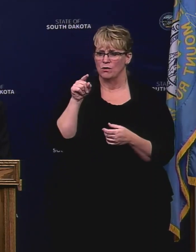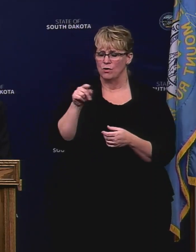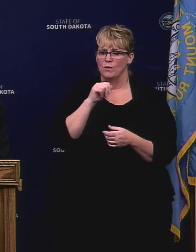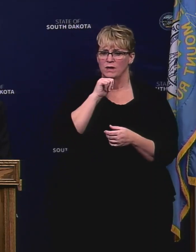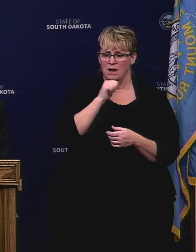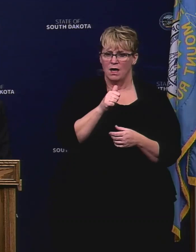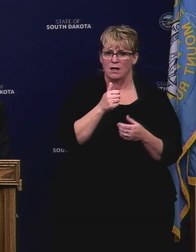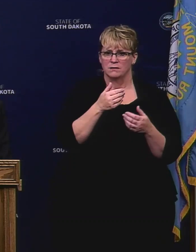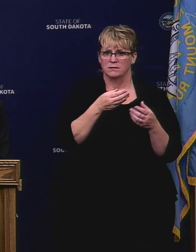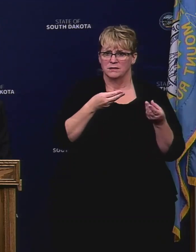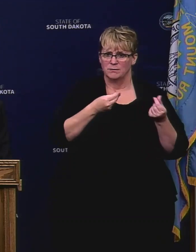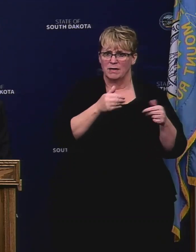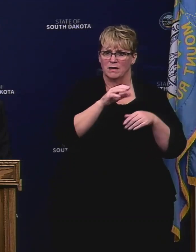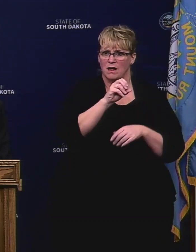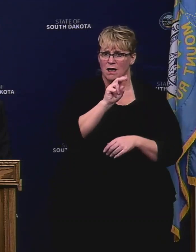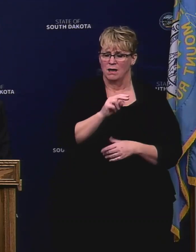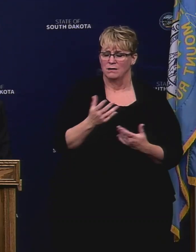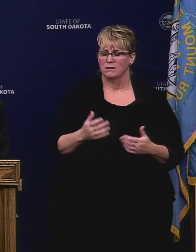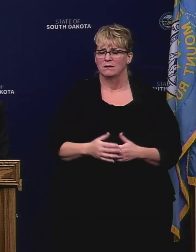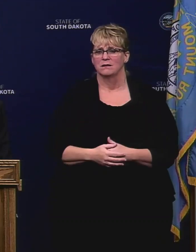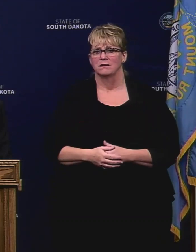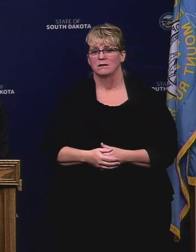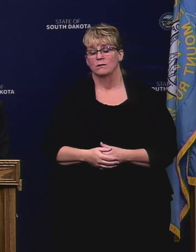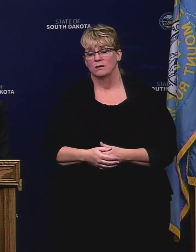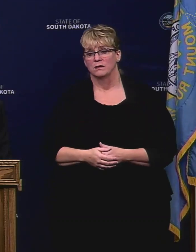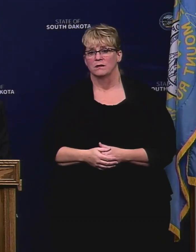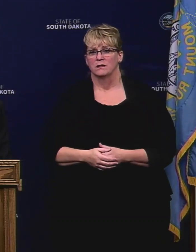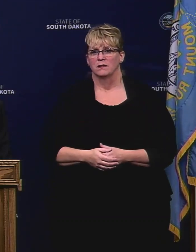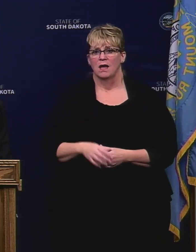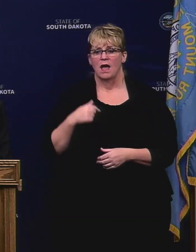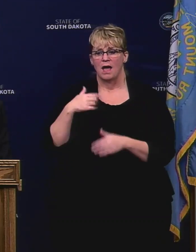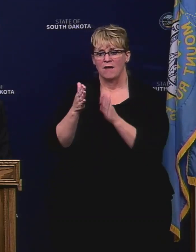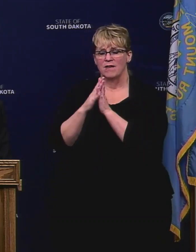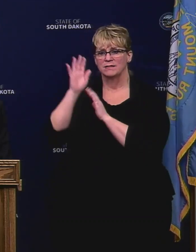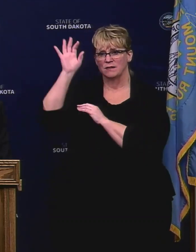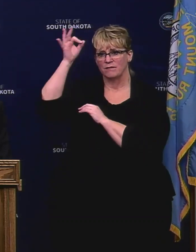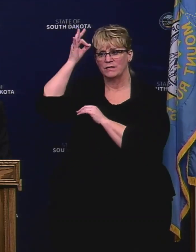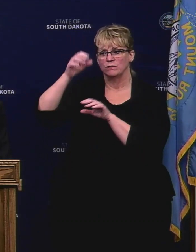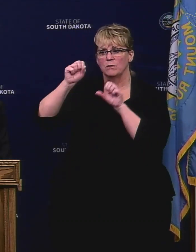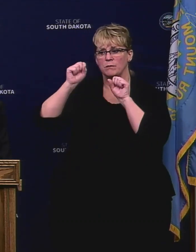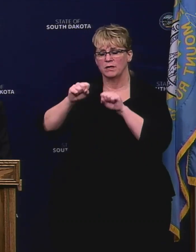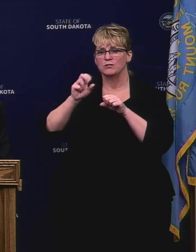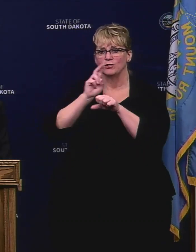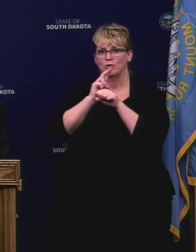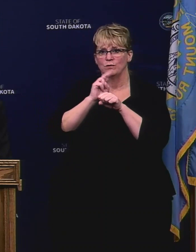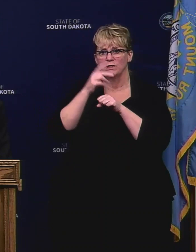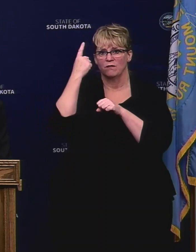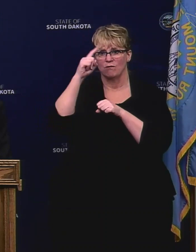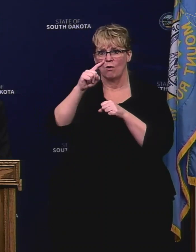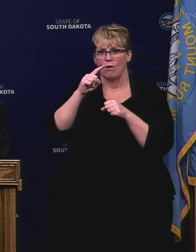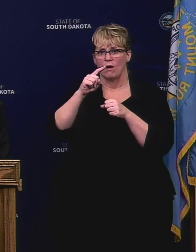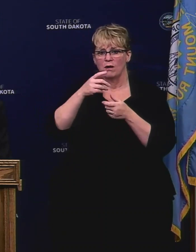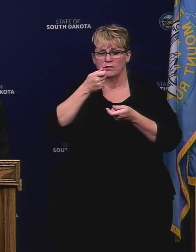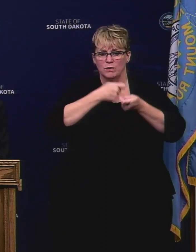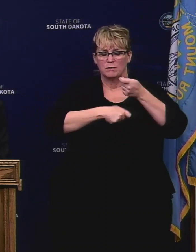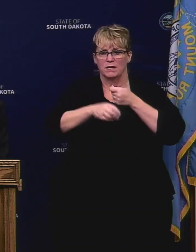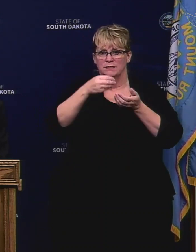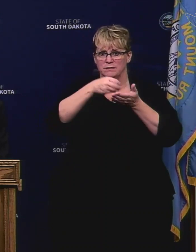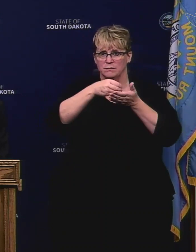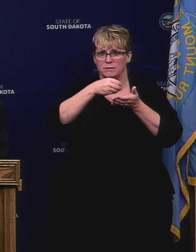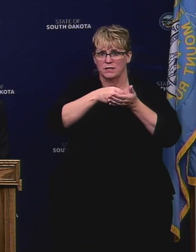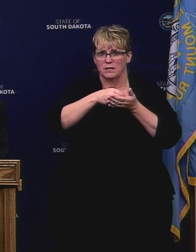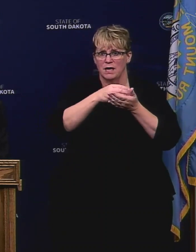it on? Well, there are, what I've asked them for is the ability to use it for revenue replacement